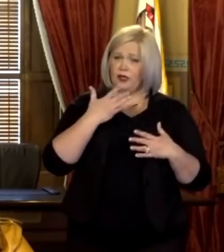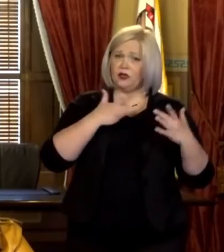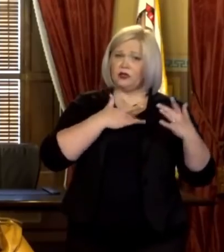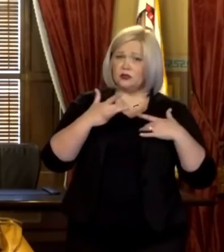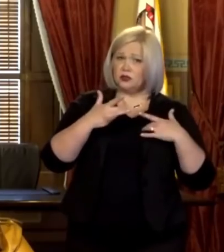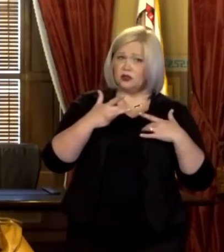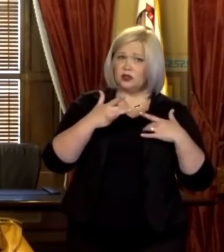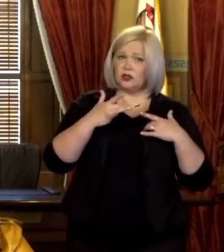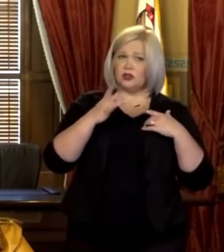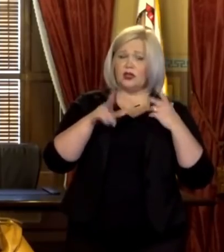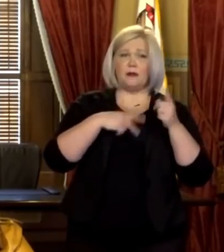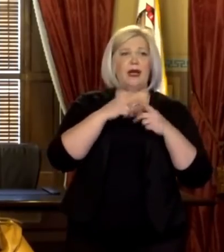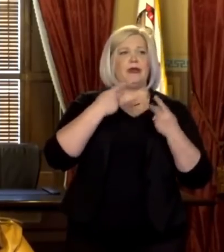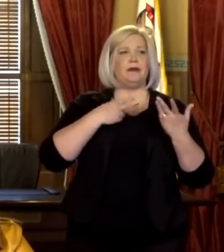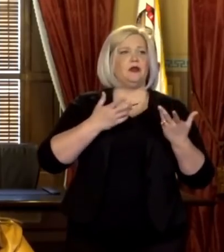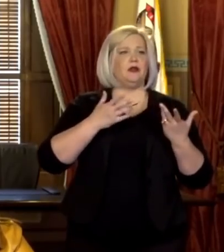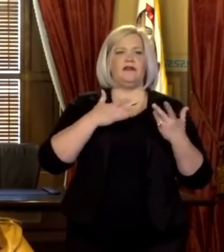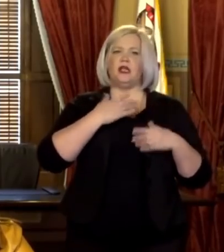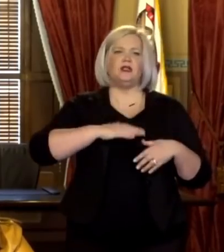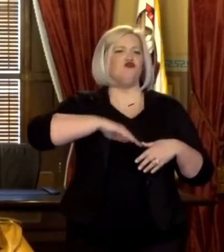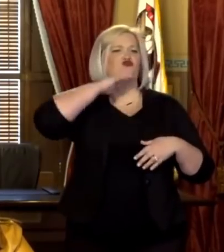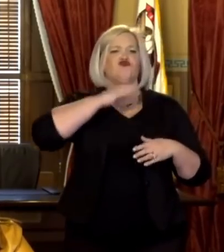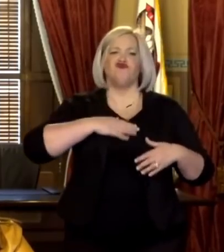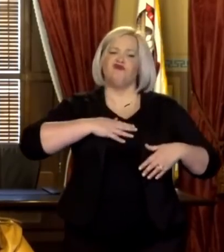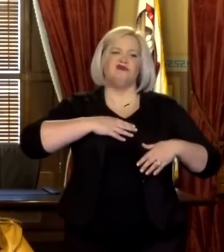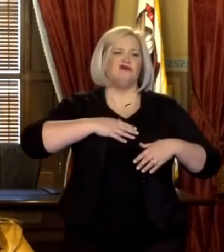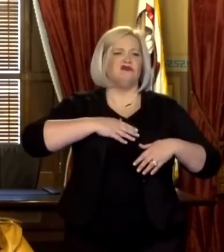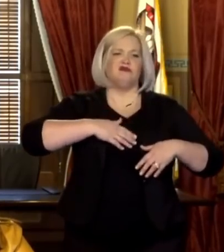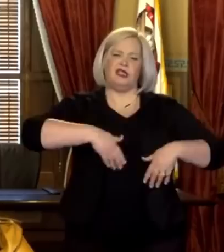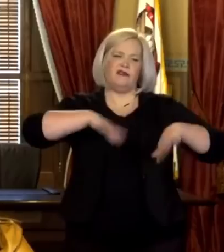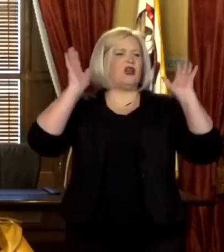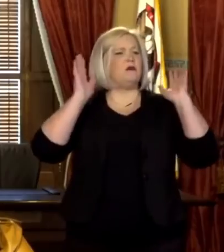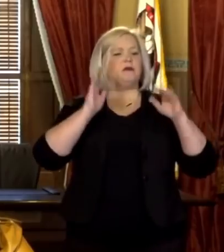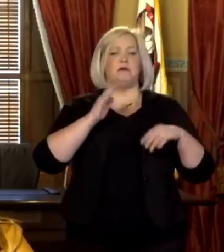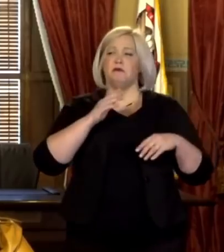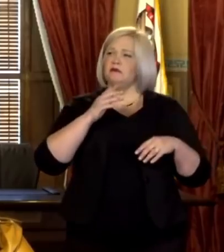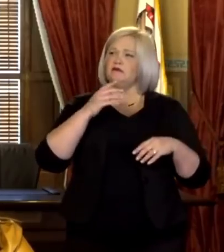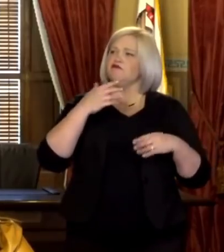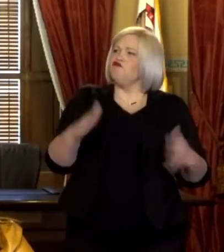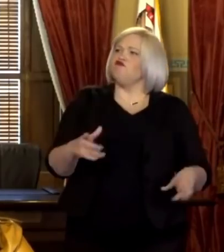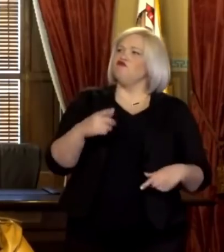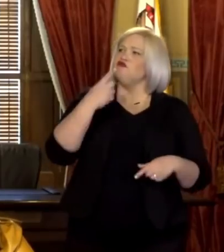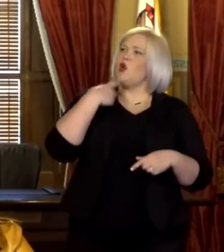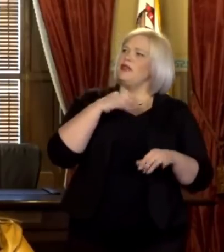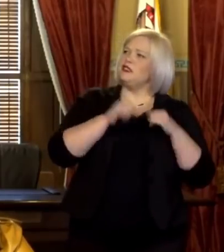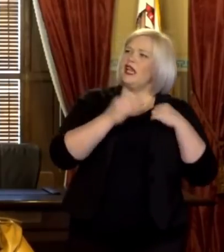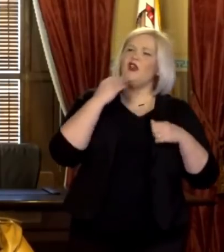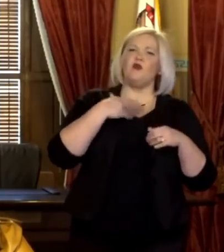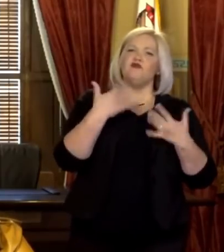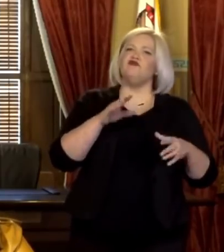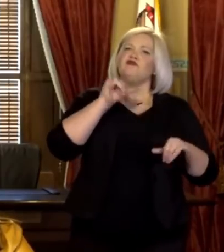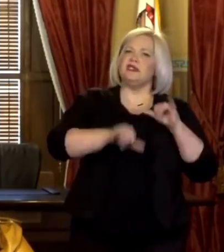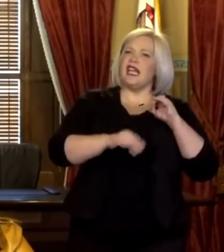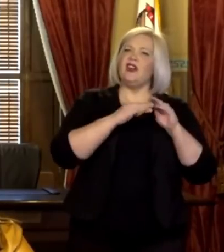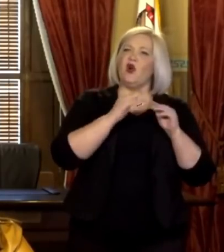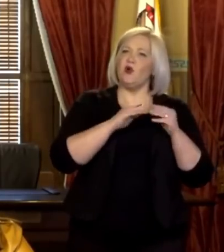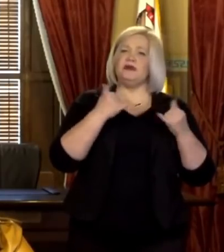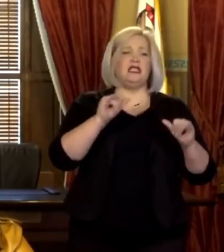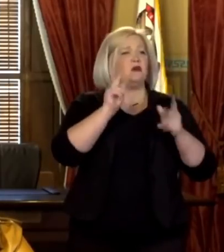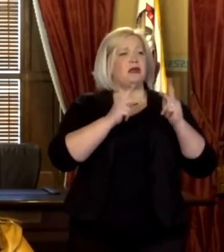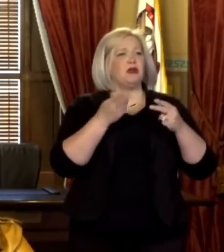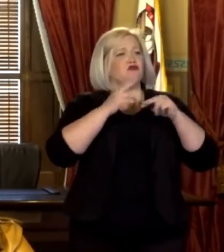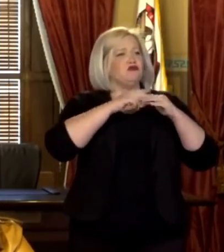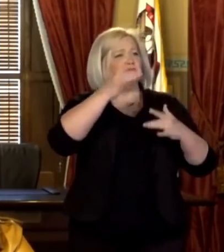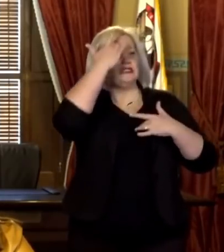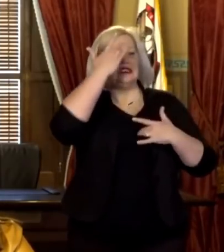sense of exasperation setting in and people just throwing up their hands and saying, you know what, we've been doing everything they've been telling us to do and there's still no sign